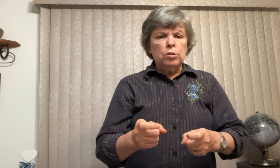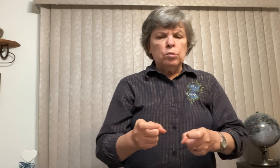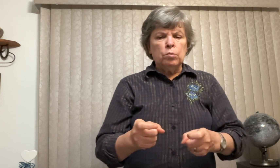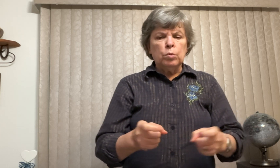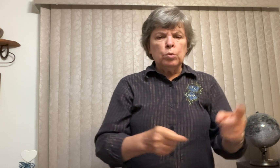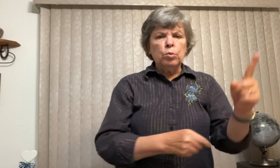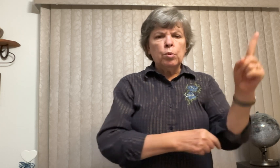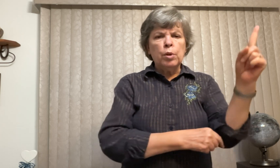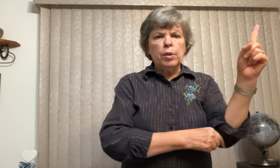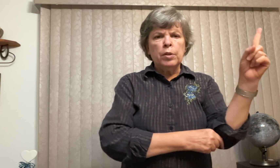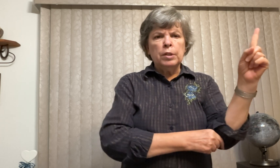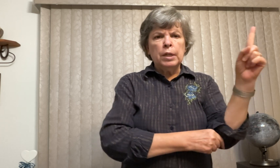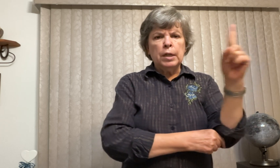To rule the day.